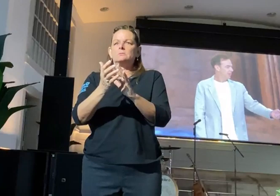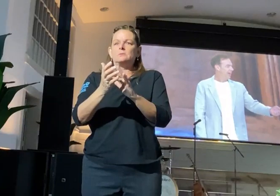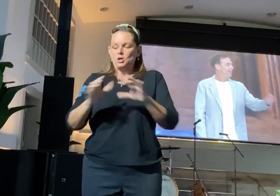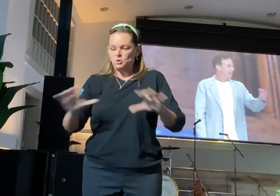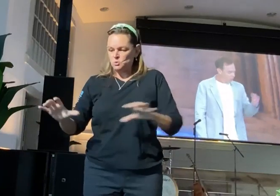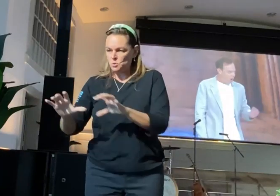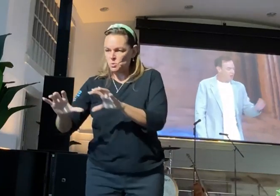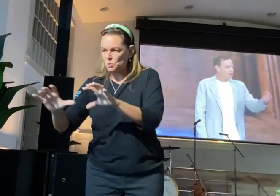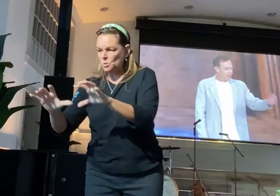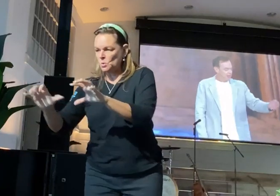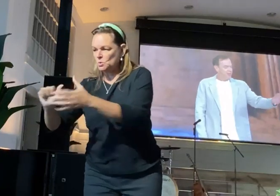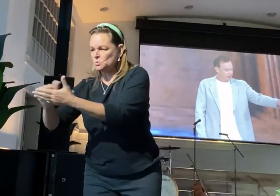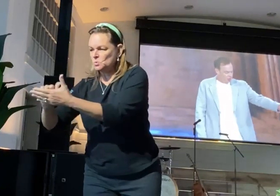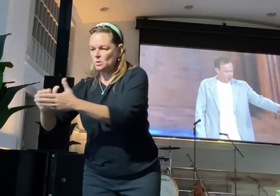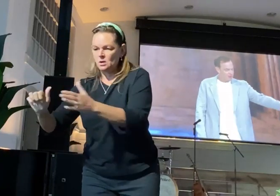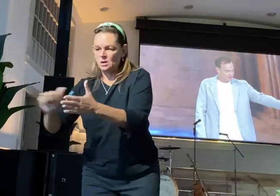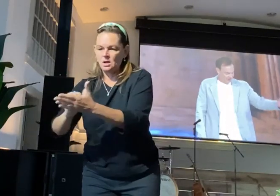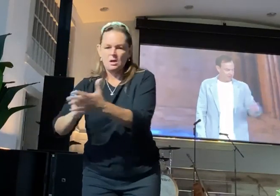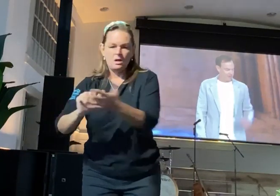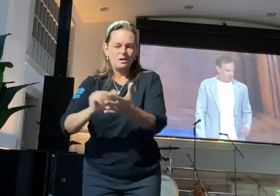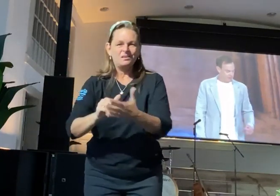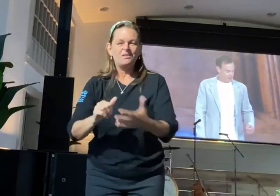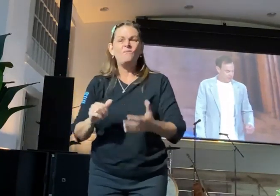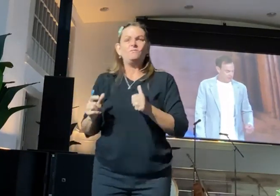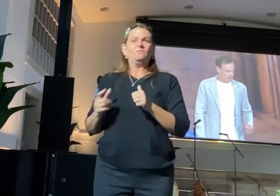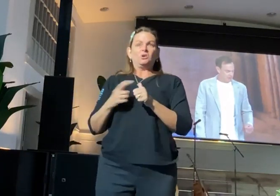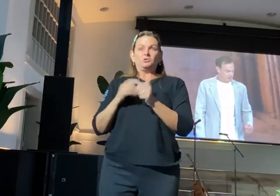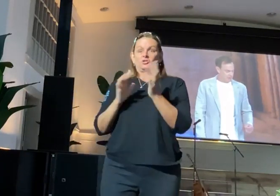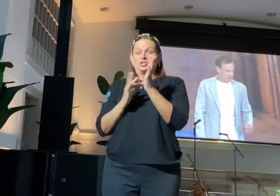Judas and then wash his Judas' feet?